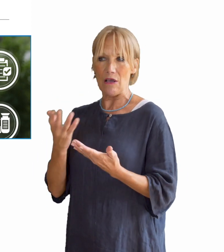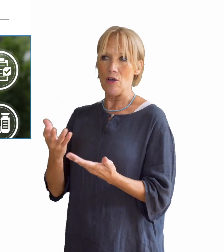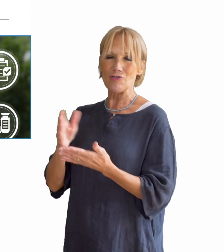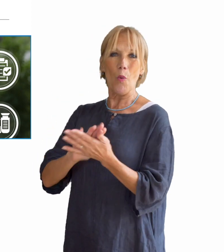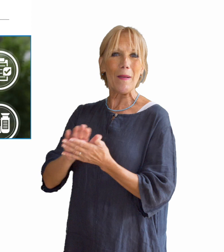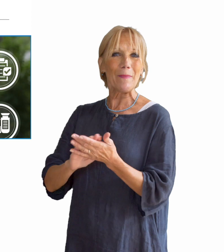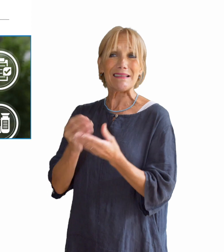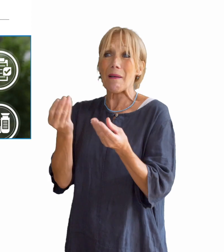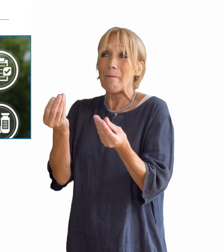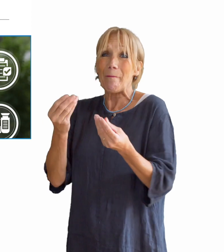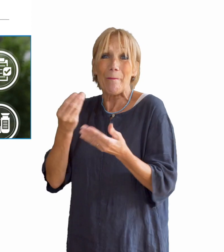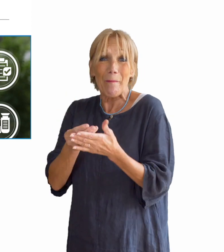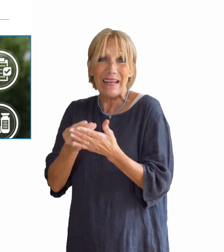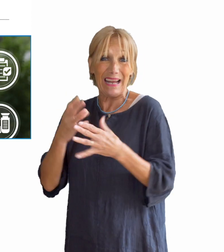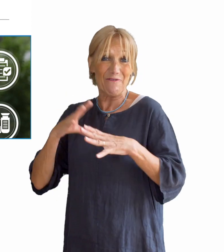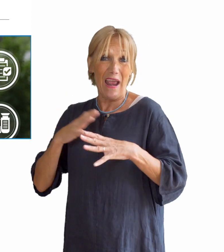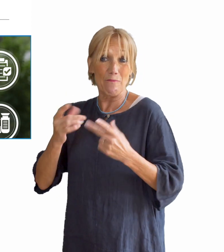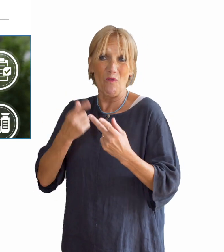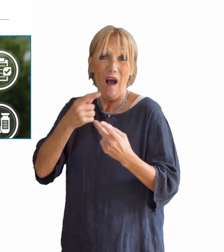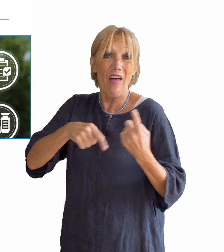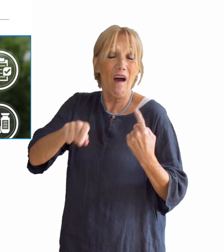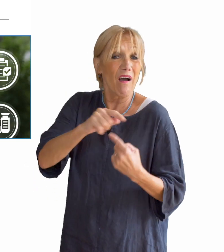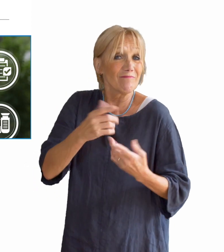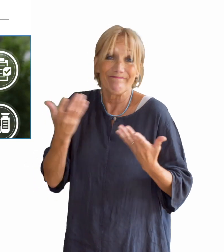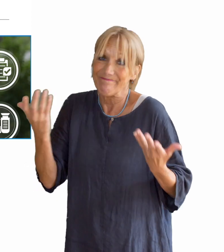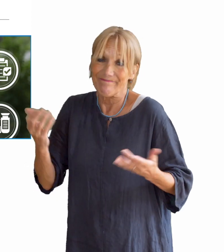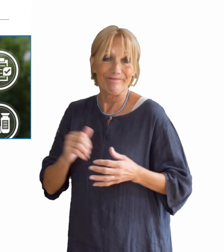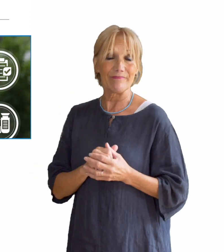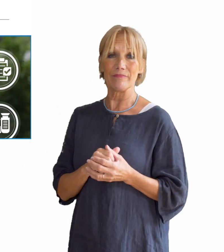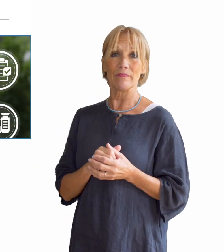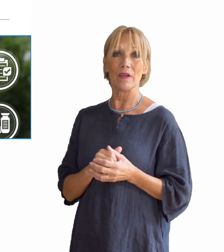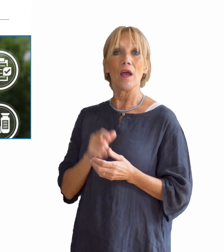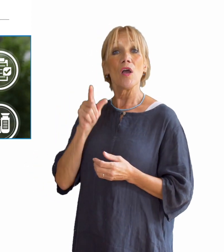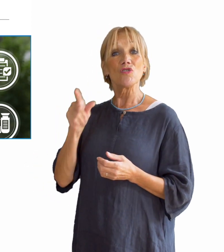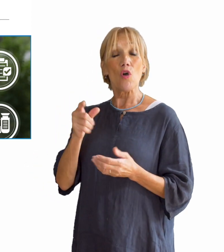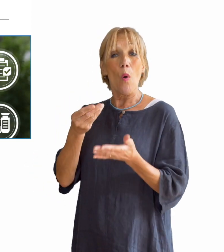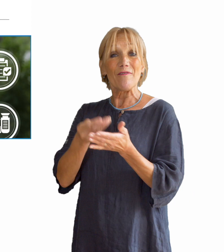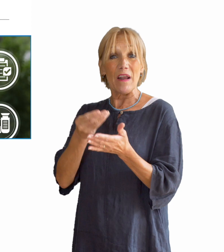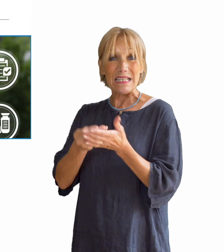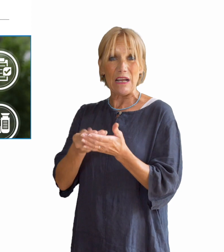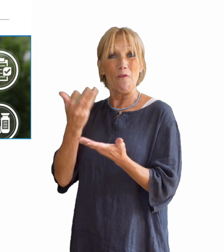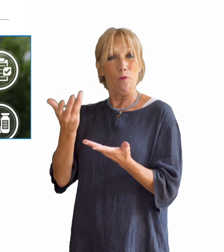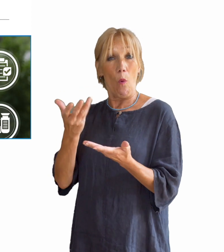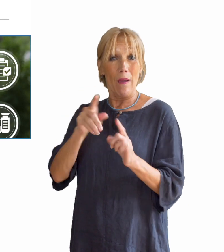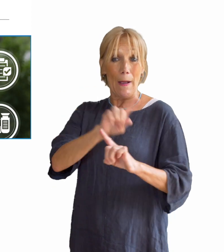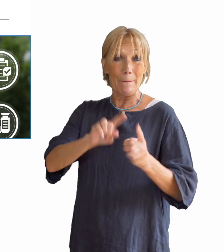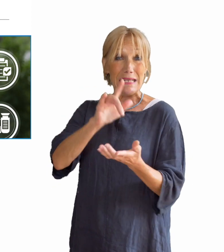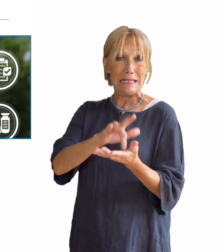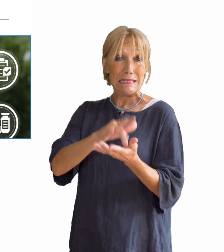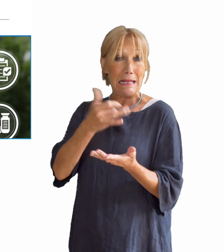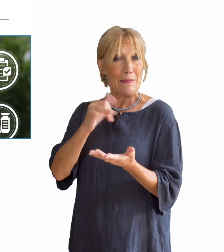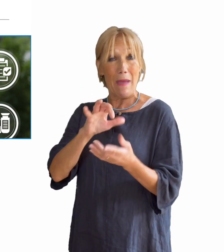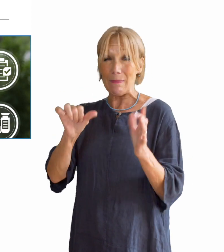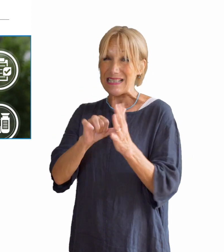needs. Hence, they are unlikely to have as much resource available for anything else. This means funding for a social model